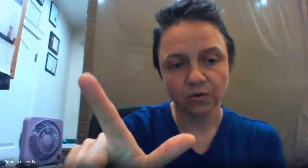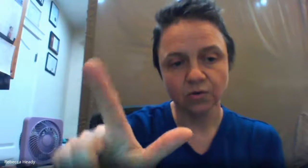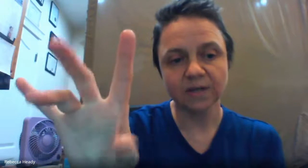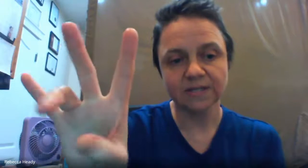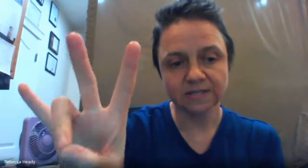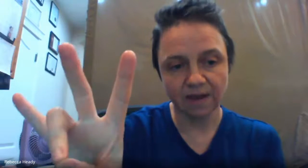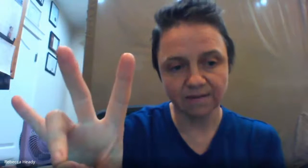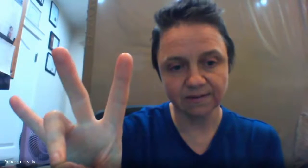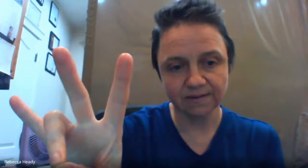27,